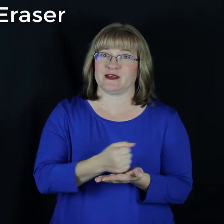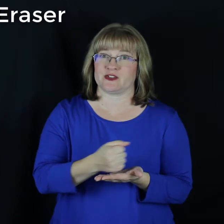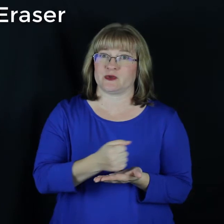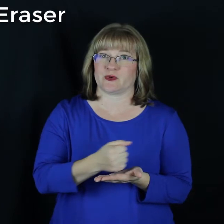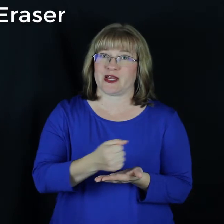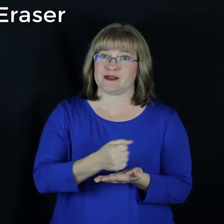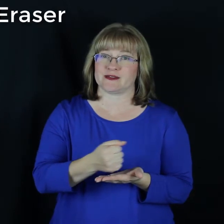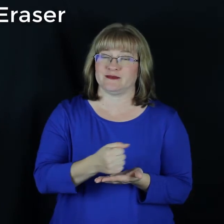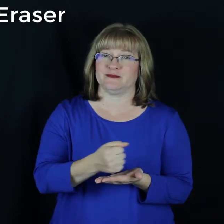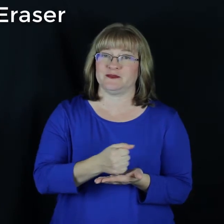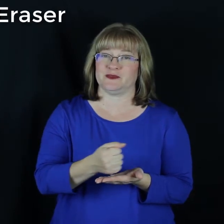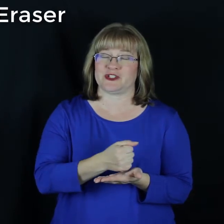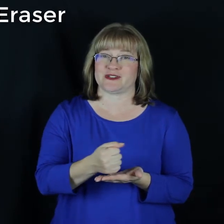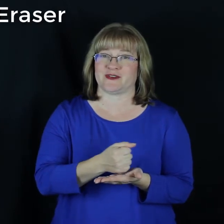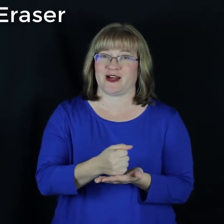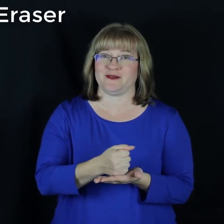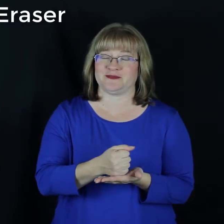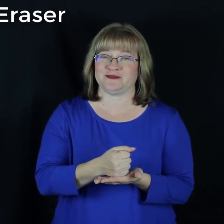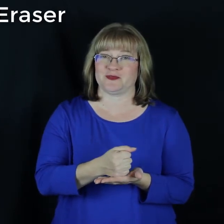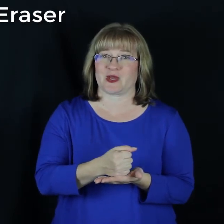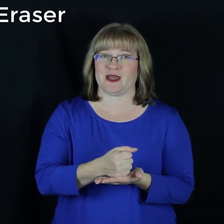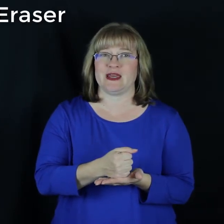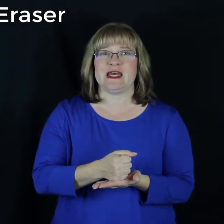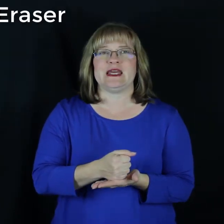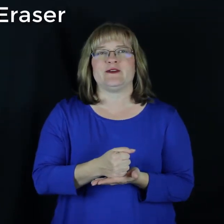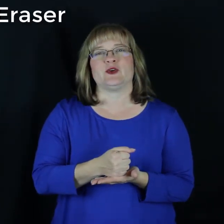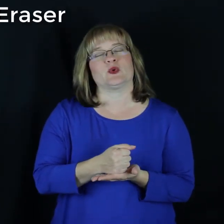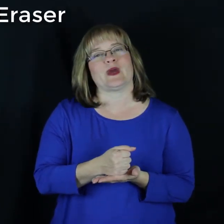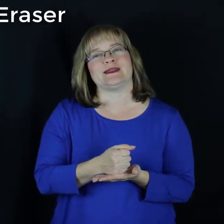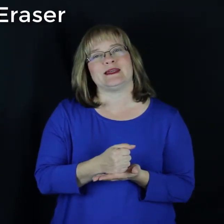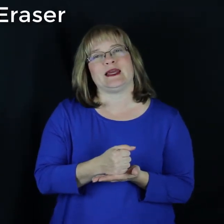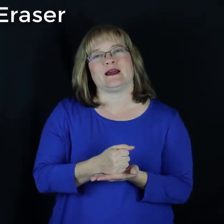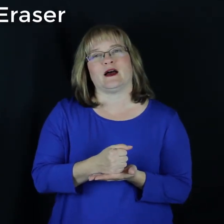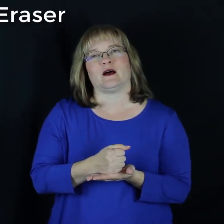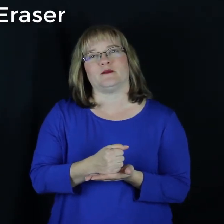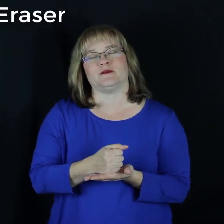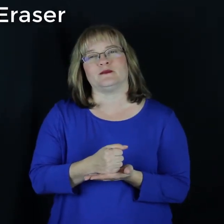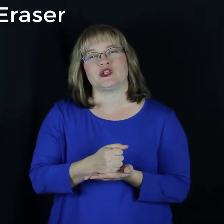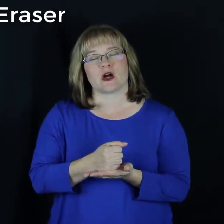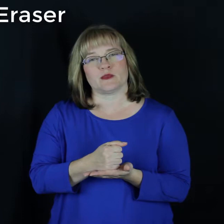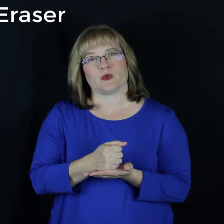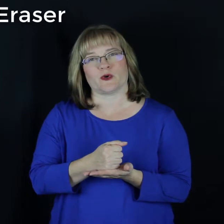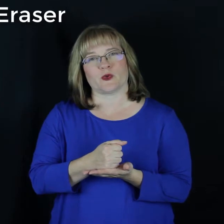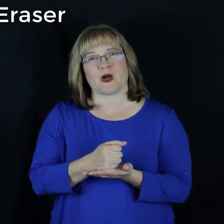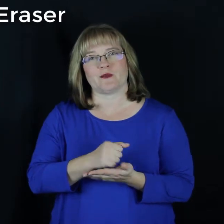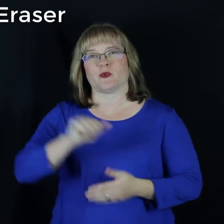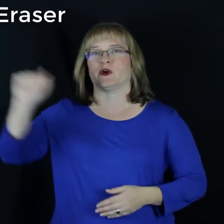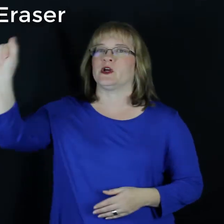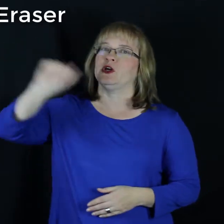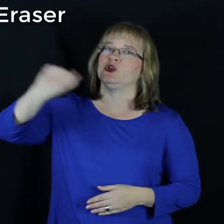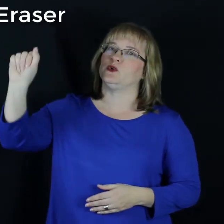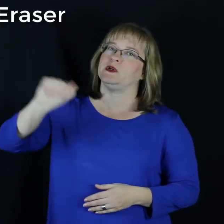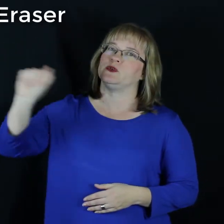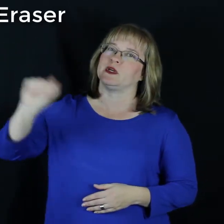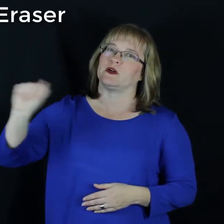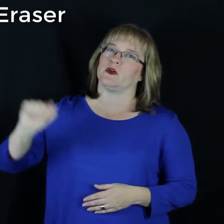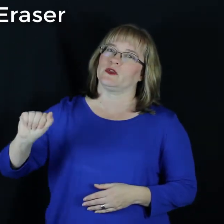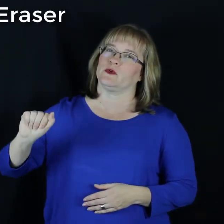to erase, which is fine, okay? If you're erasing the chalkboard or the whiteboard, you would be doing it on the